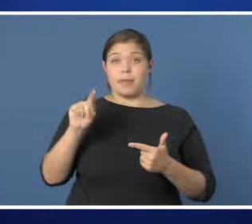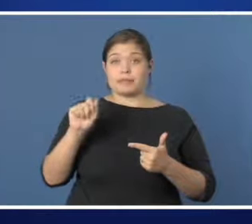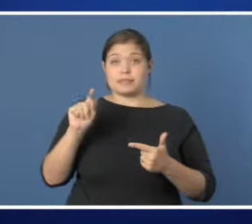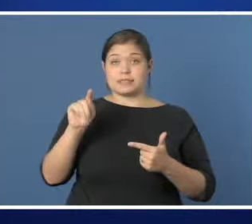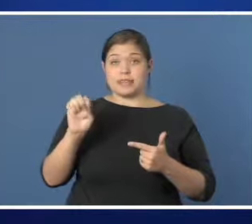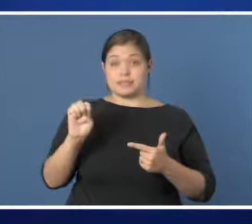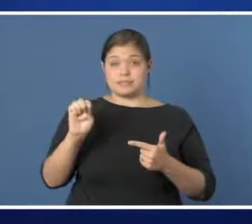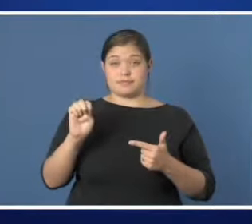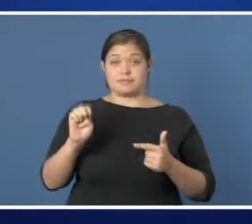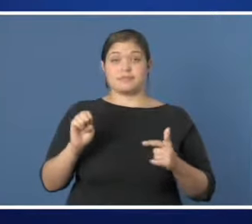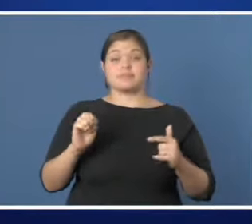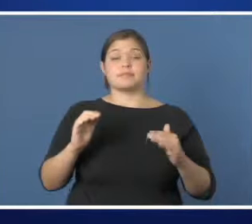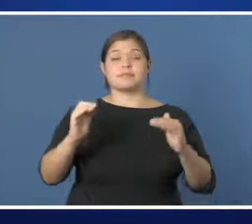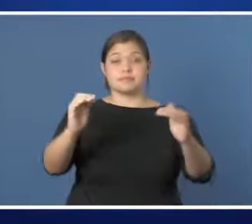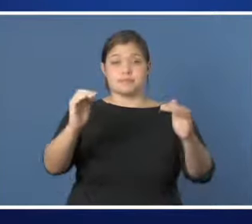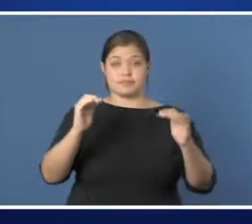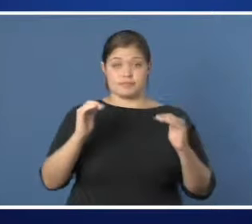kaopectate,